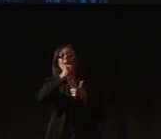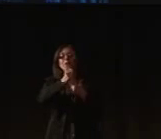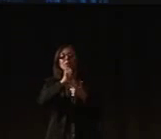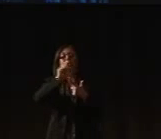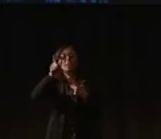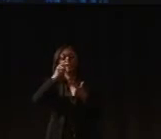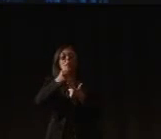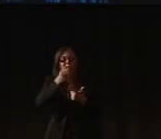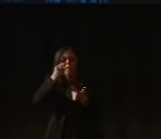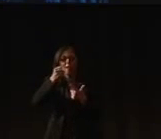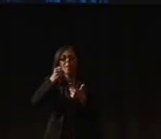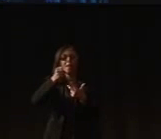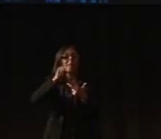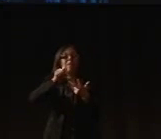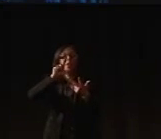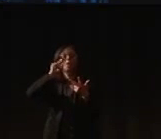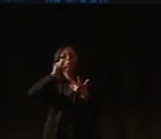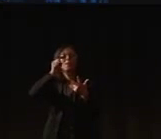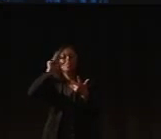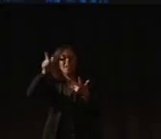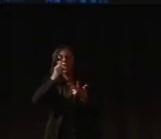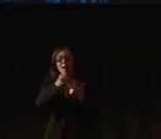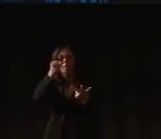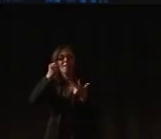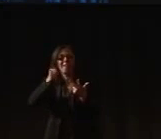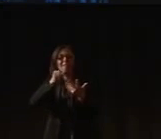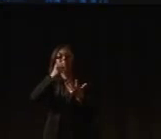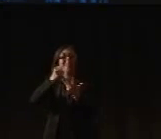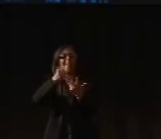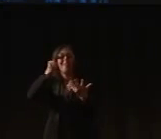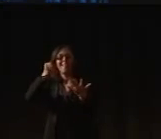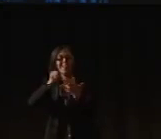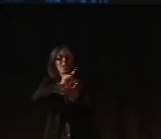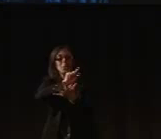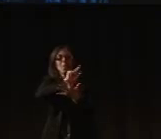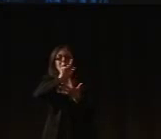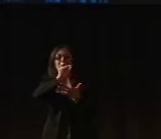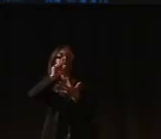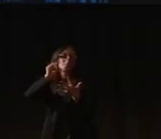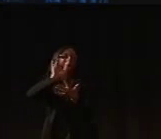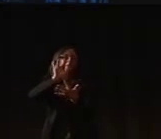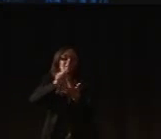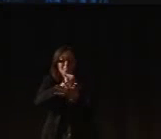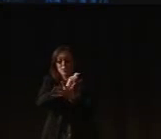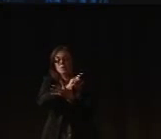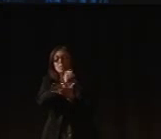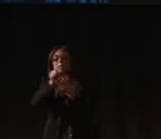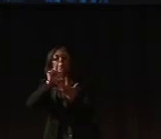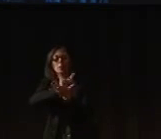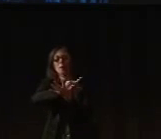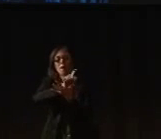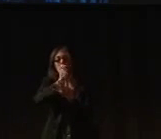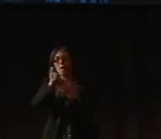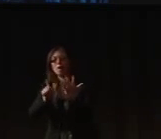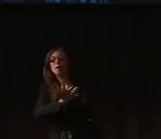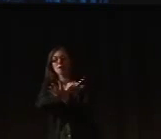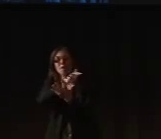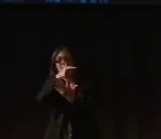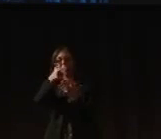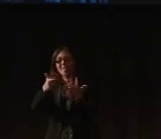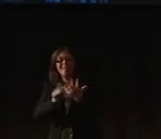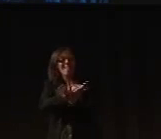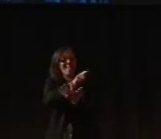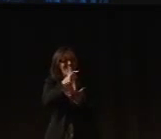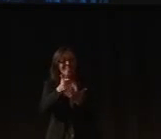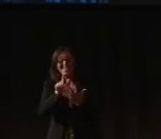it's interesting, there are similar epidemics of idea. There was a great study a few decades ago about epidemics of idea in